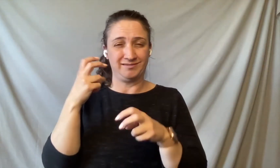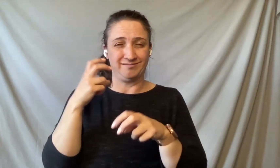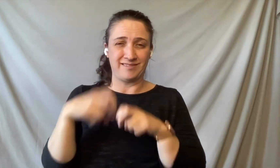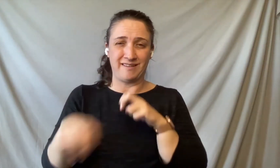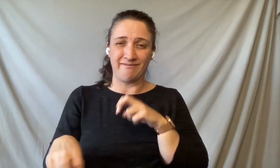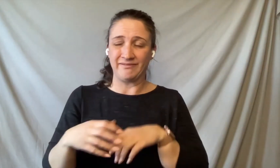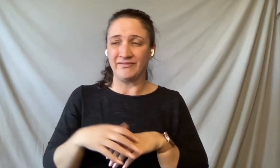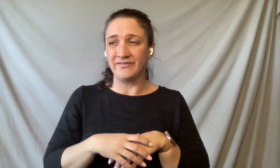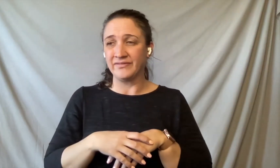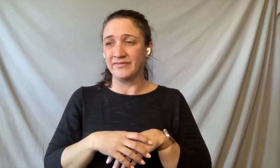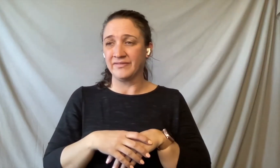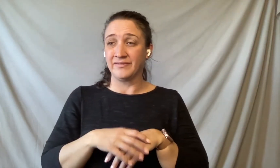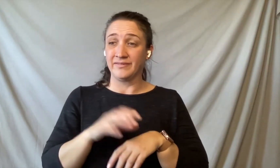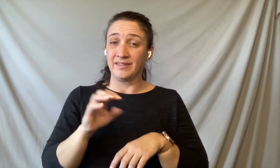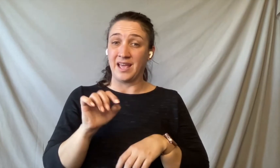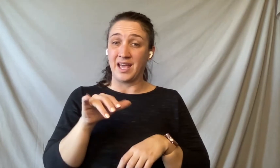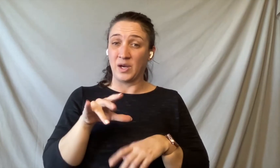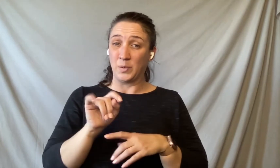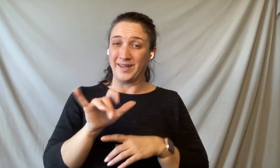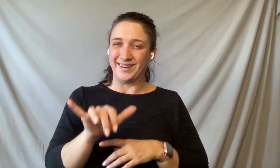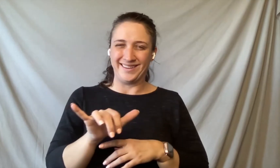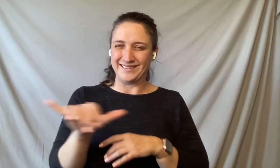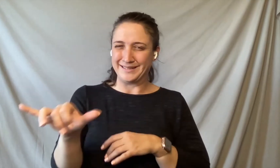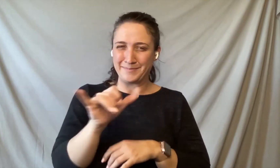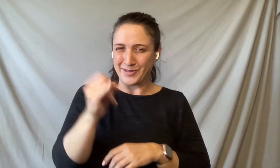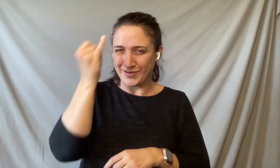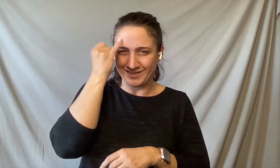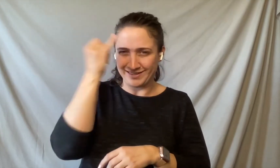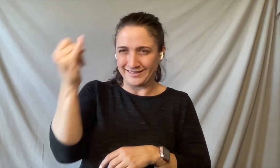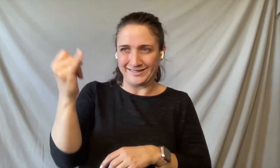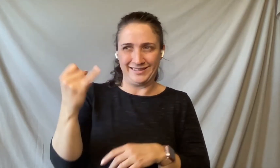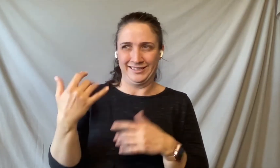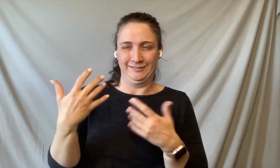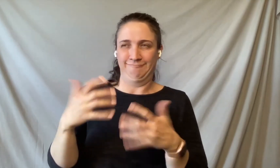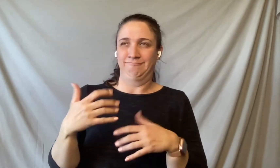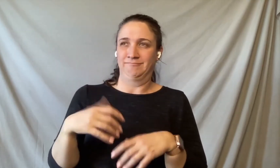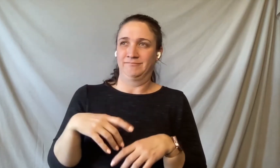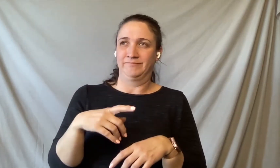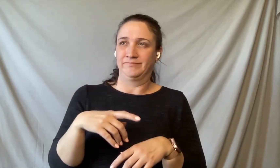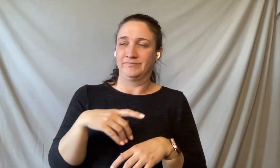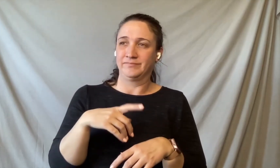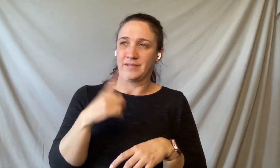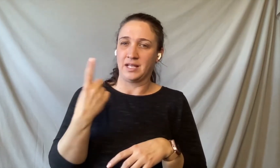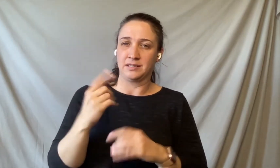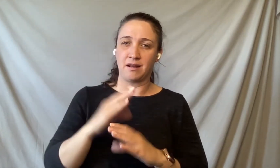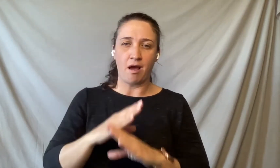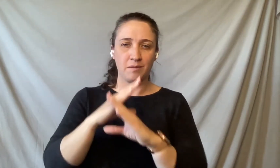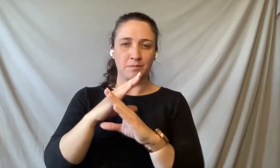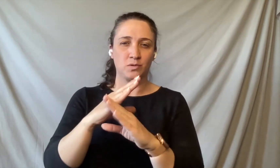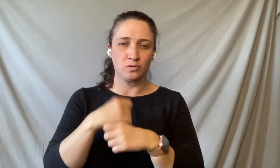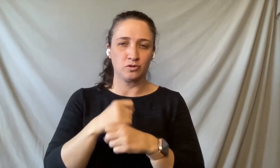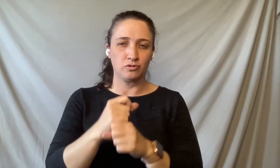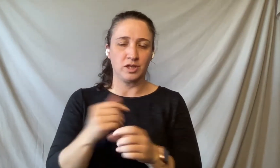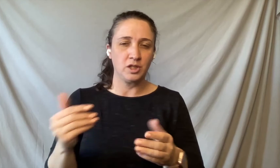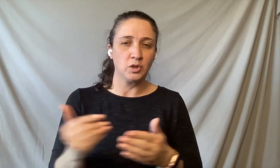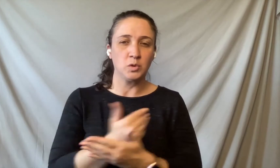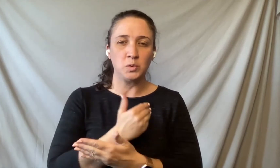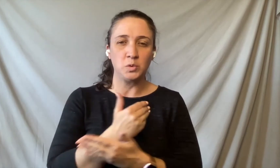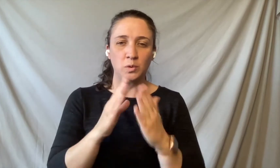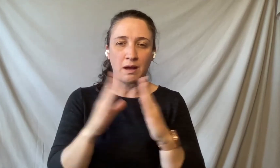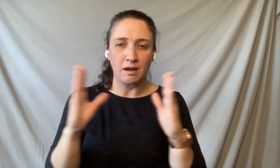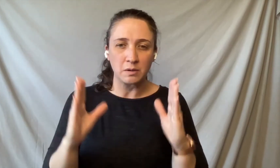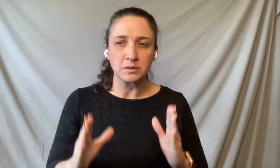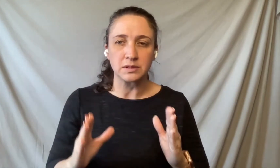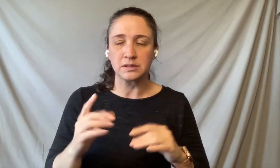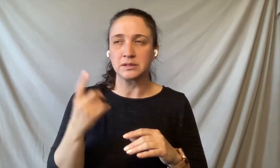like equity, it's one of the obstacles, I think, to creating new housing, and an overarching thing